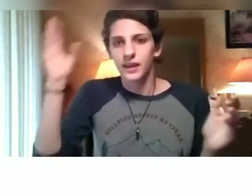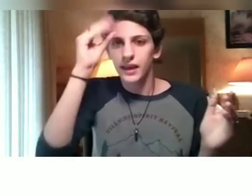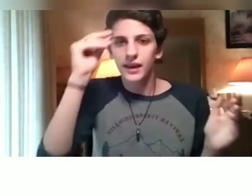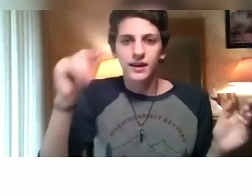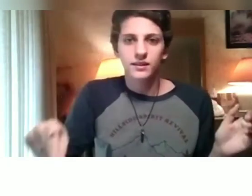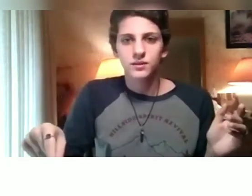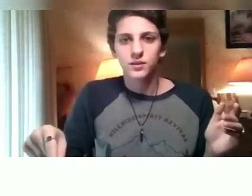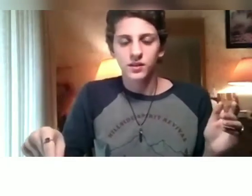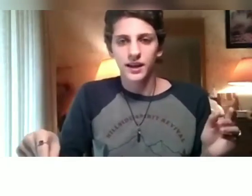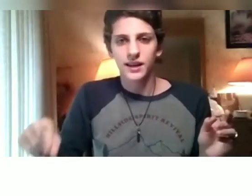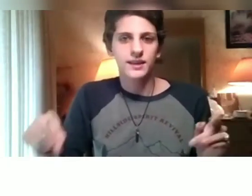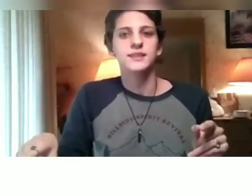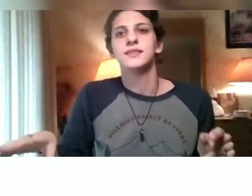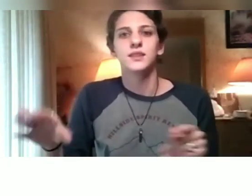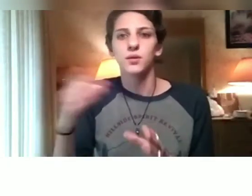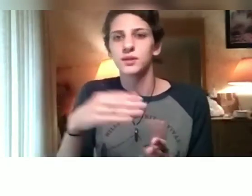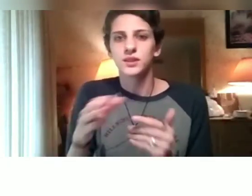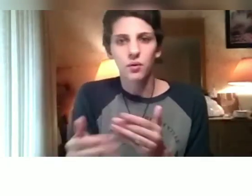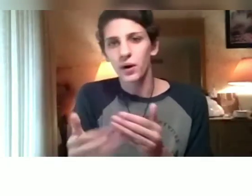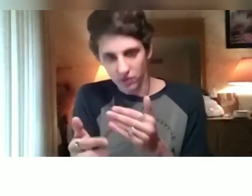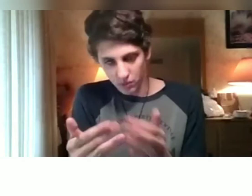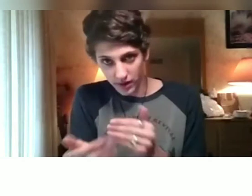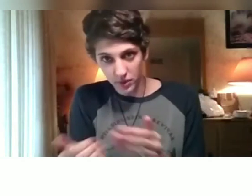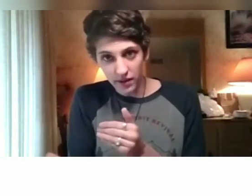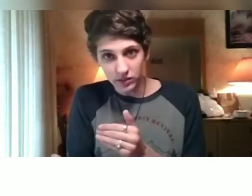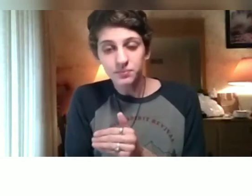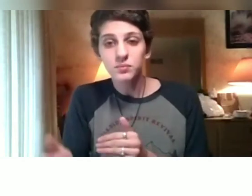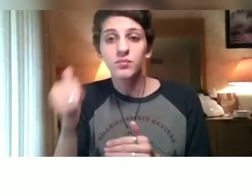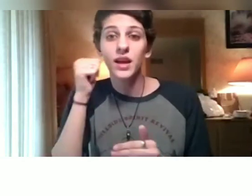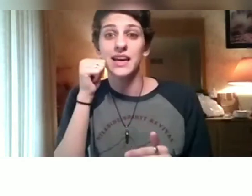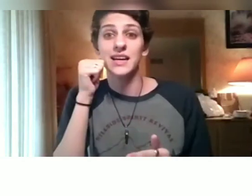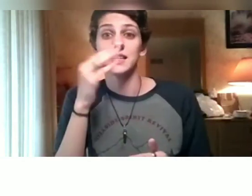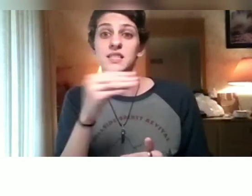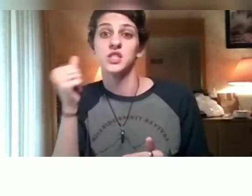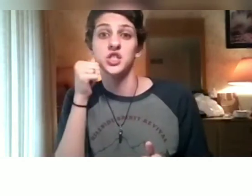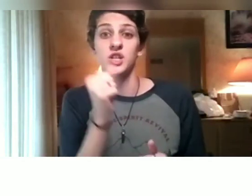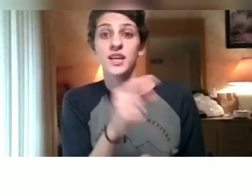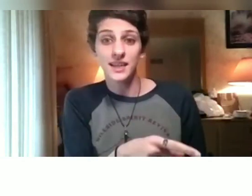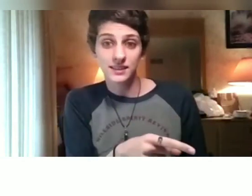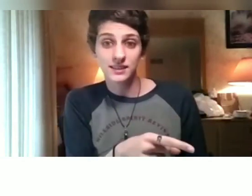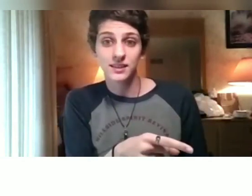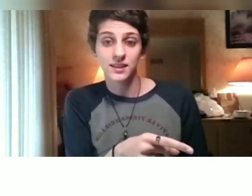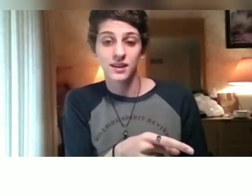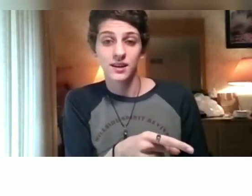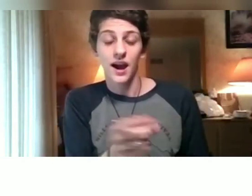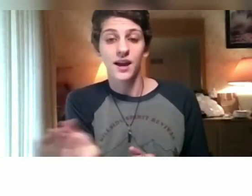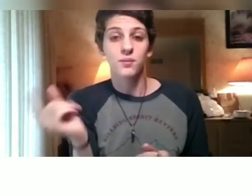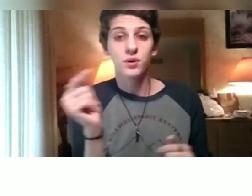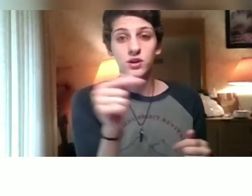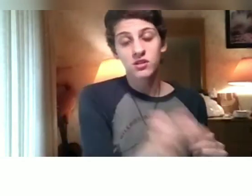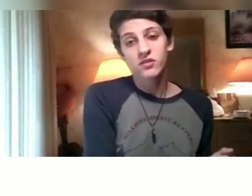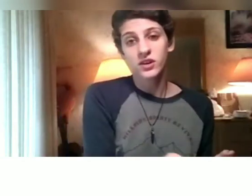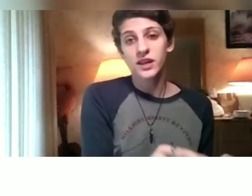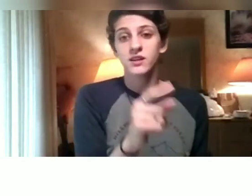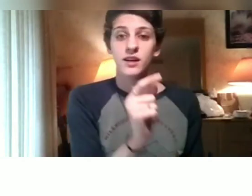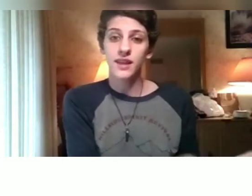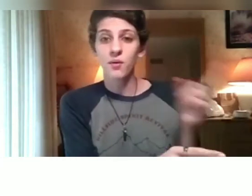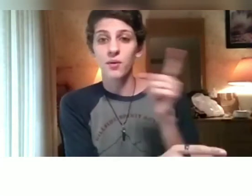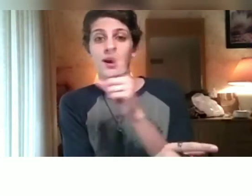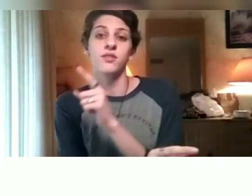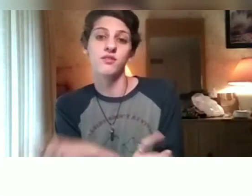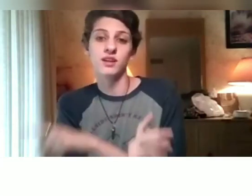he again, right? He's so-and-so and whatever. And she's, I could put her over here,